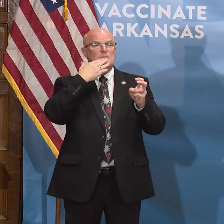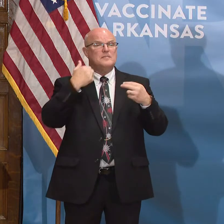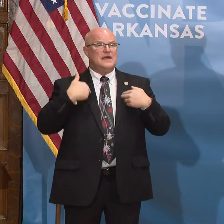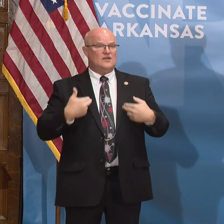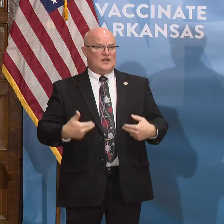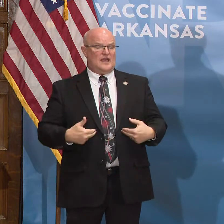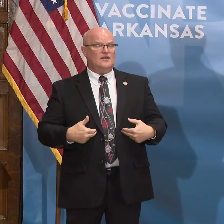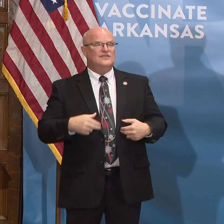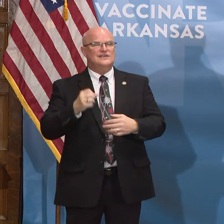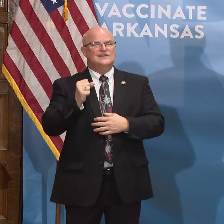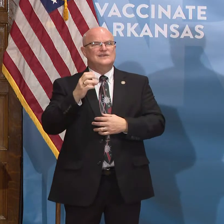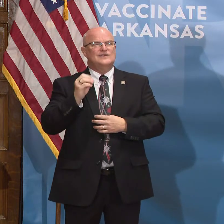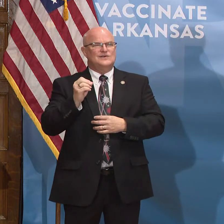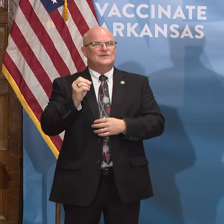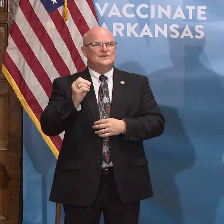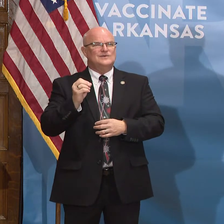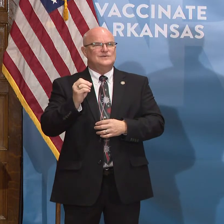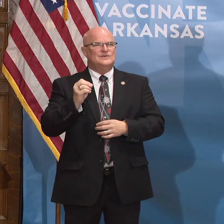health outcomes. So